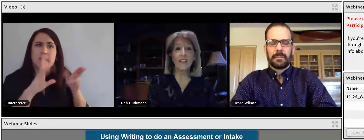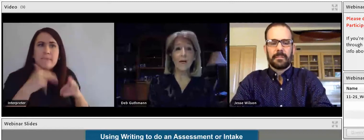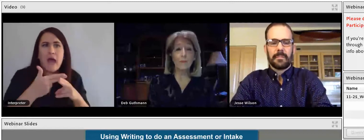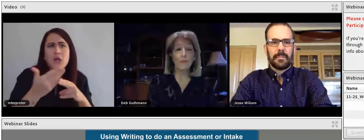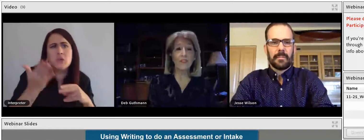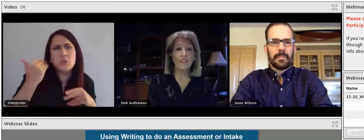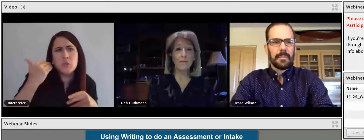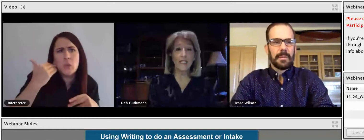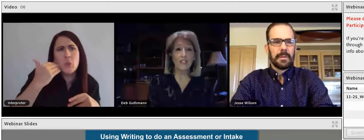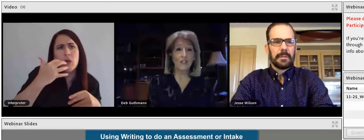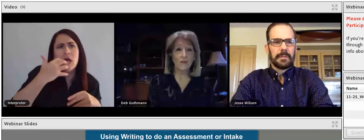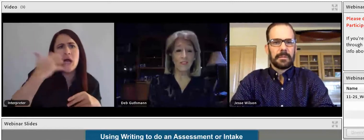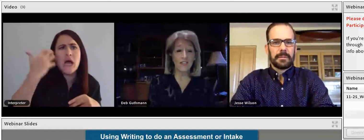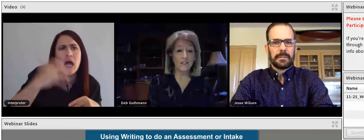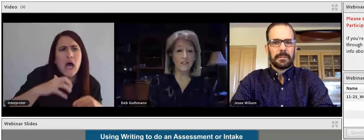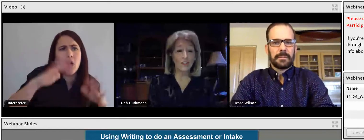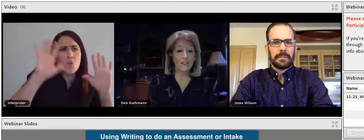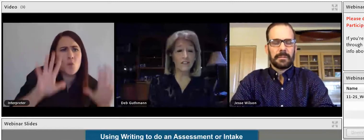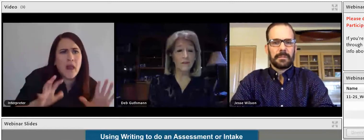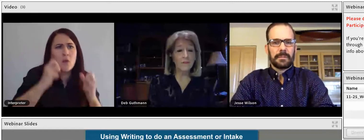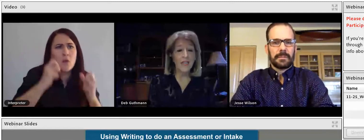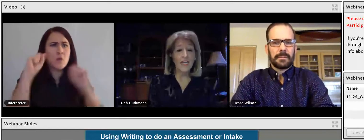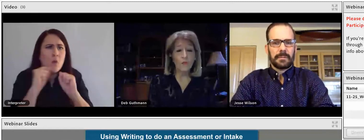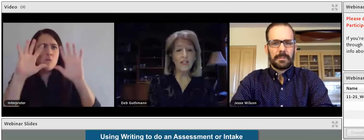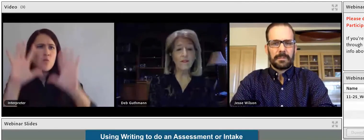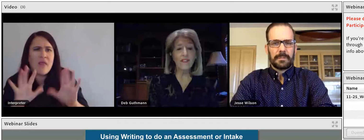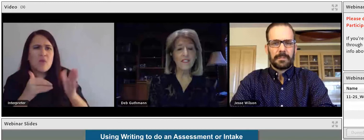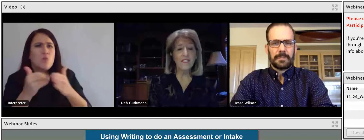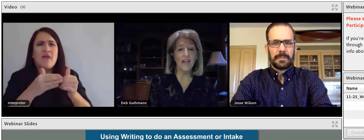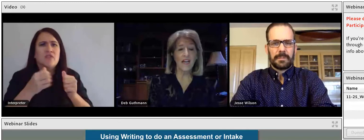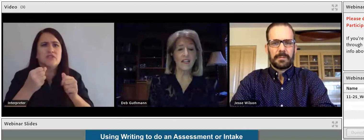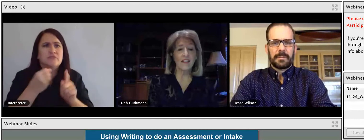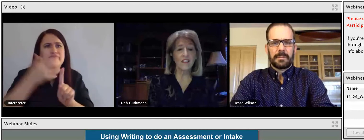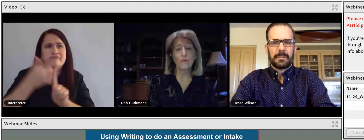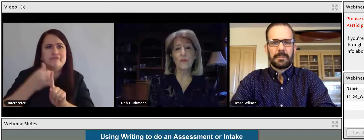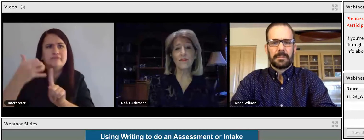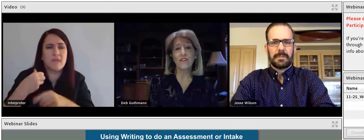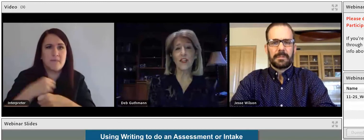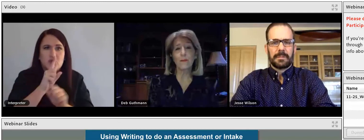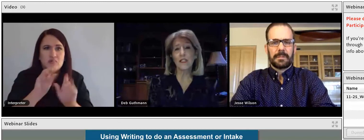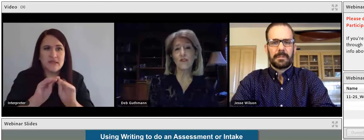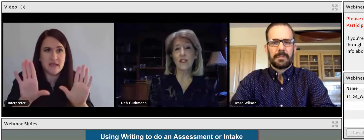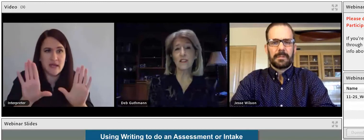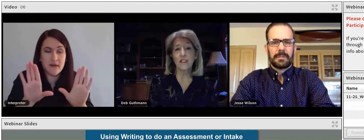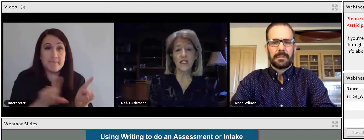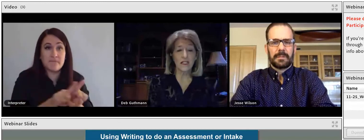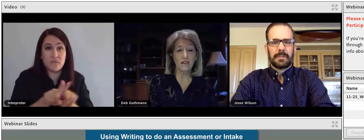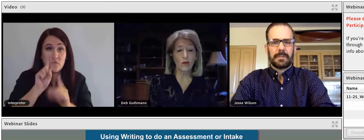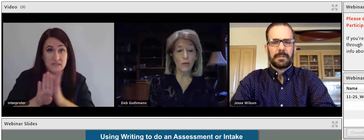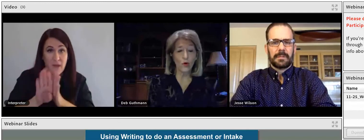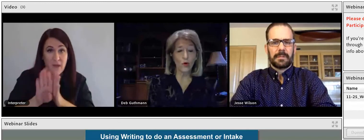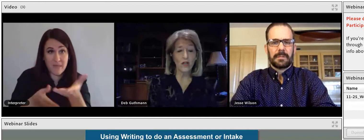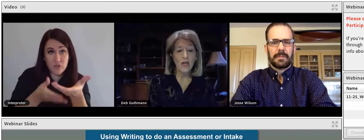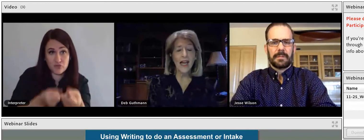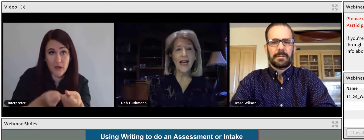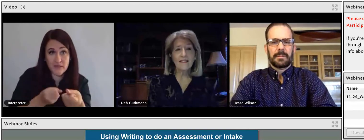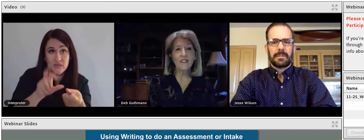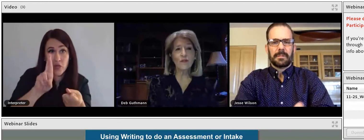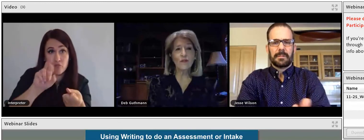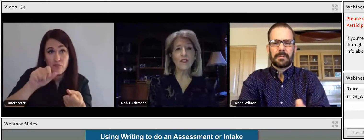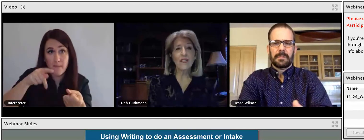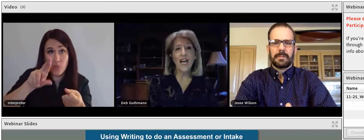way we can come up with to make sure things are clear. And the one other thing to add in terms of developing trust and